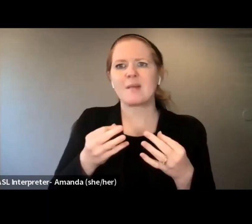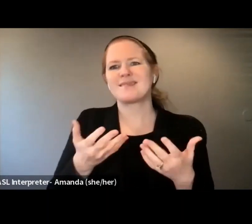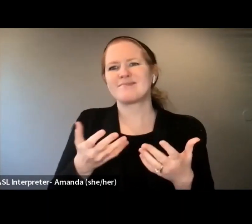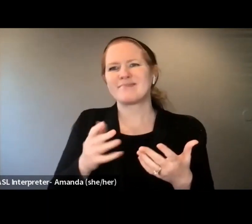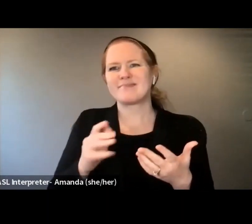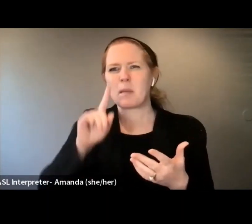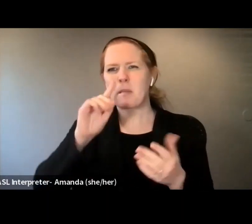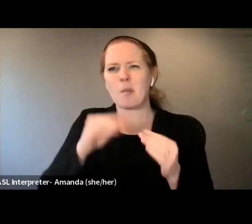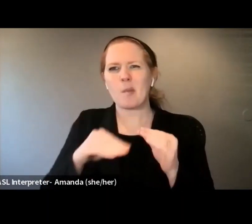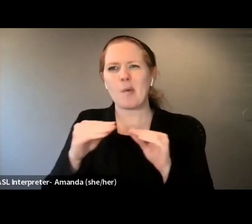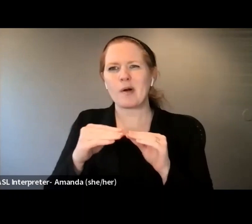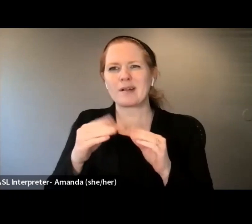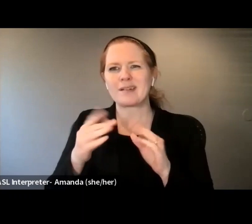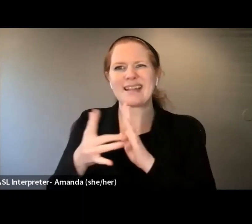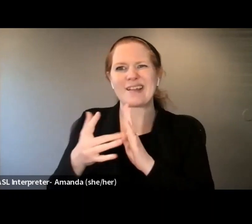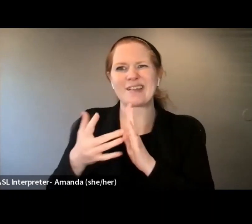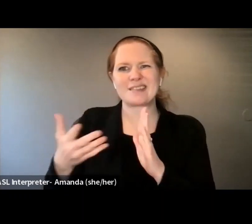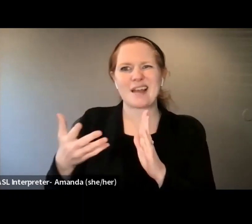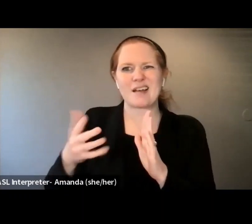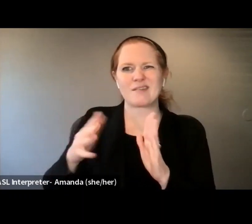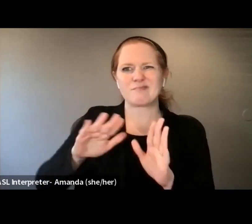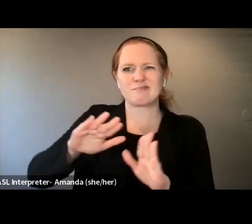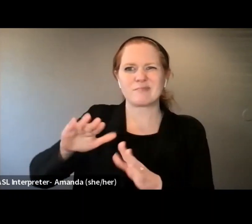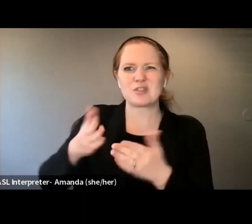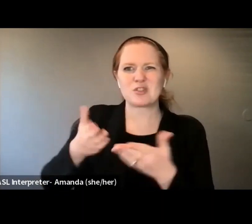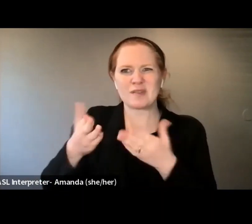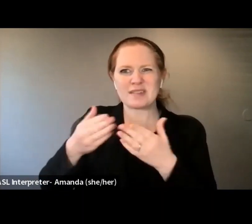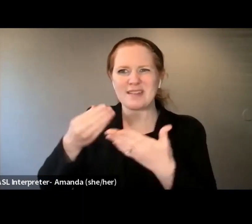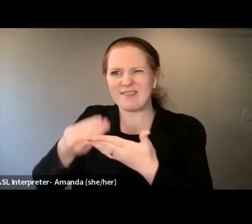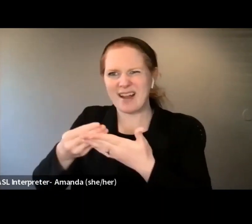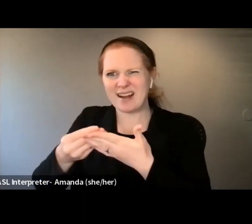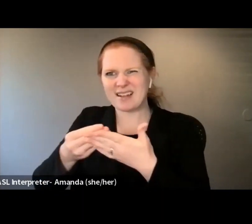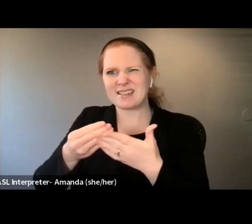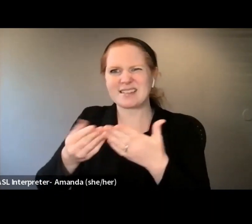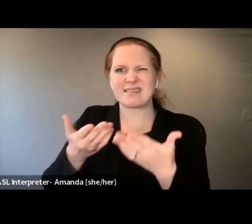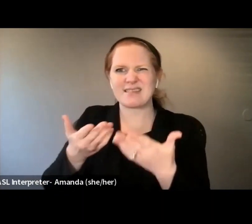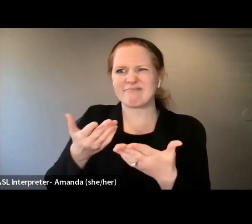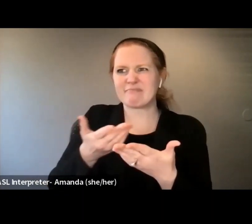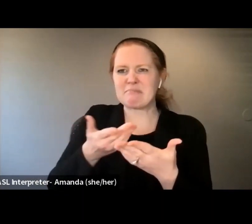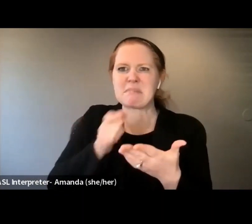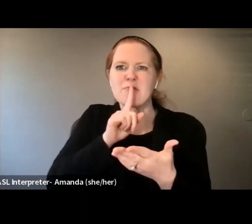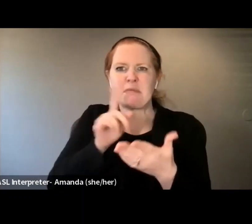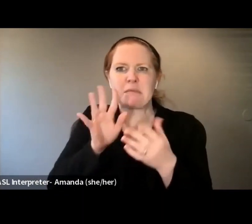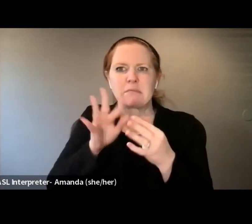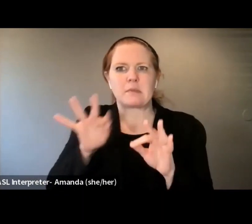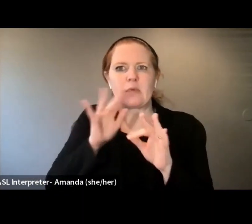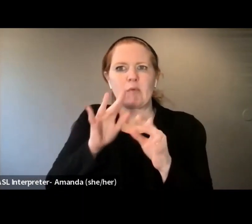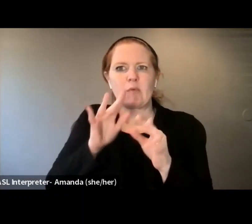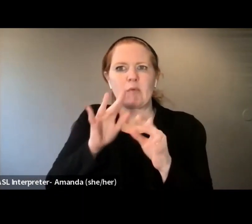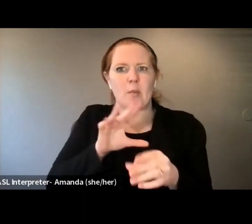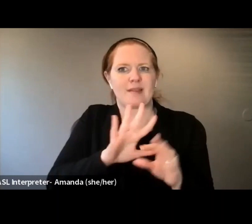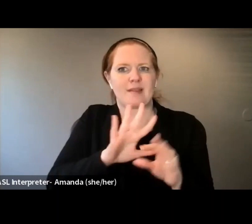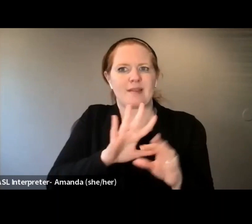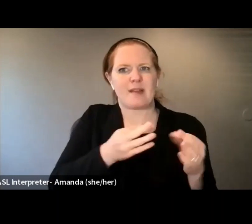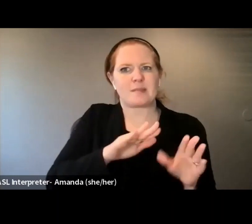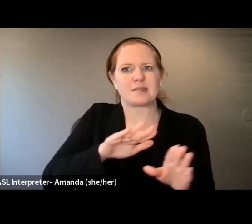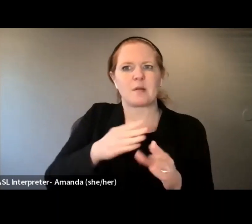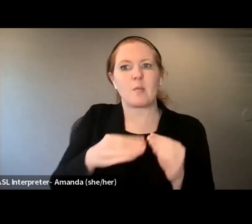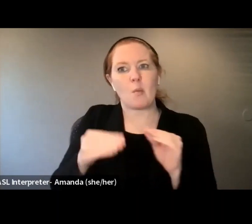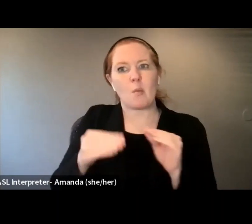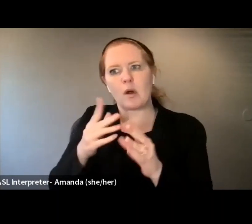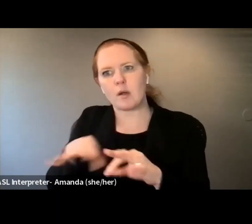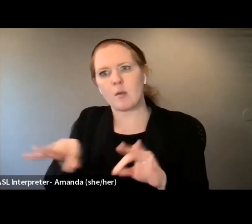more technical stuff around how these services are financed. Things that don't matter so much for participants and families are more important